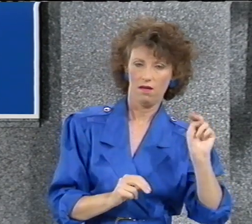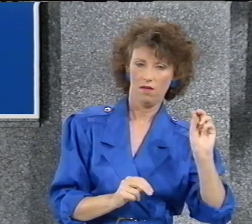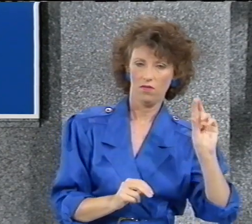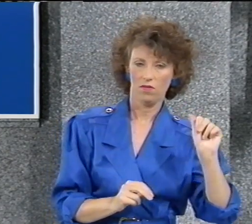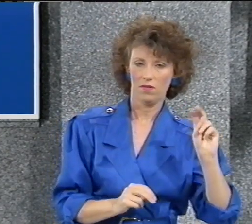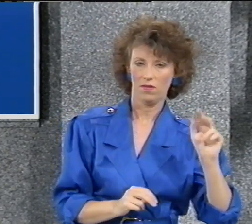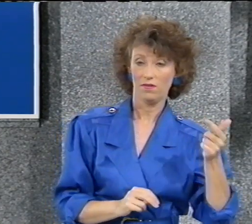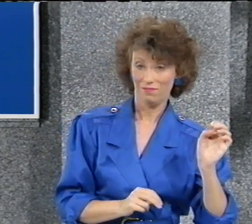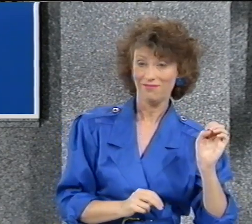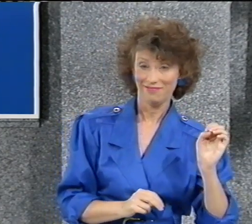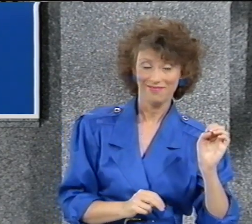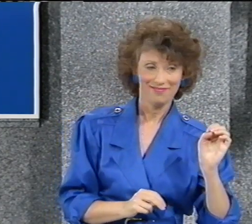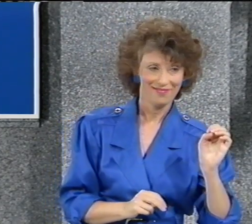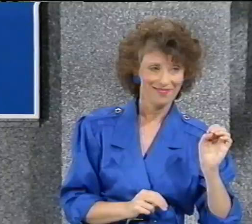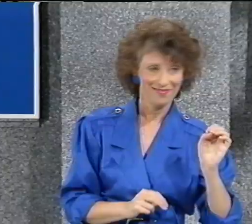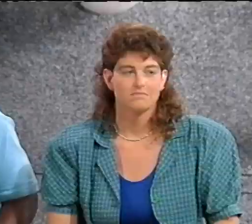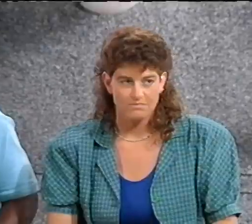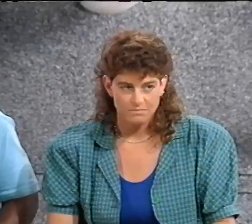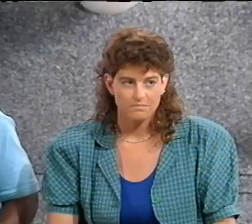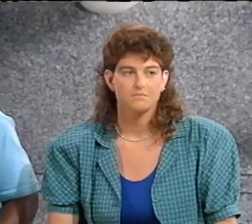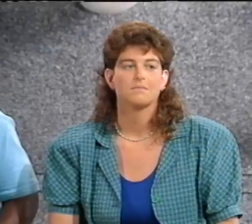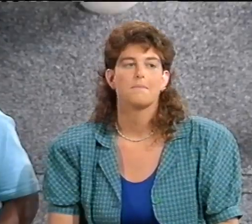it. A left-handed signer would do it this way.